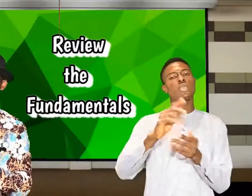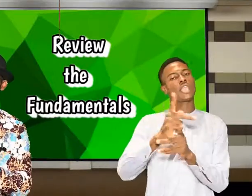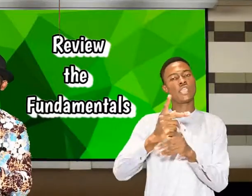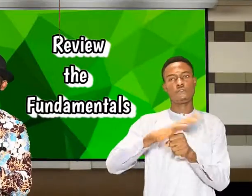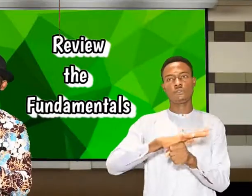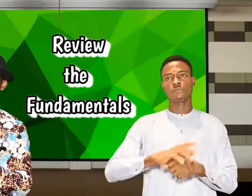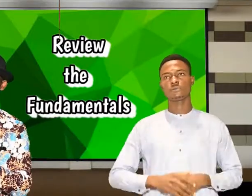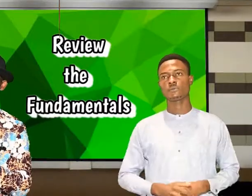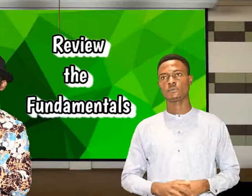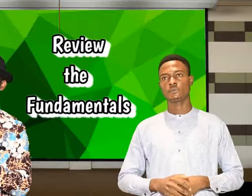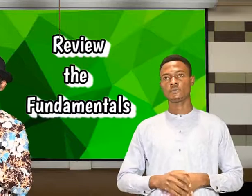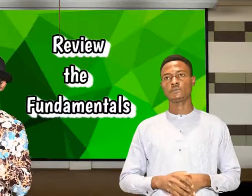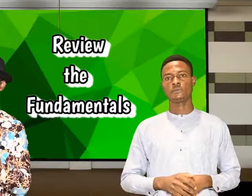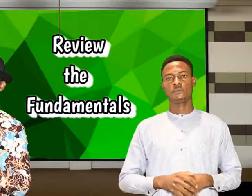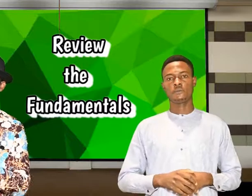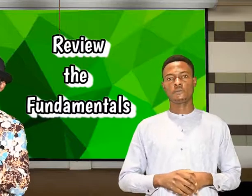carefully.